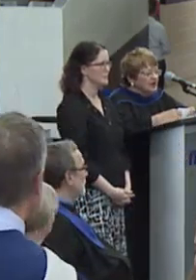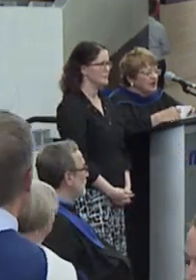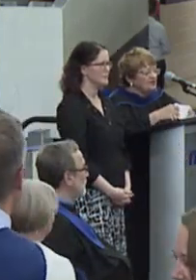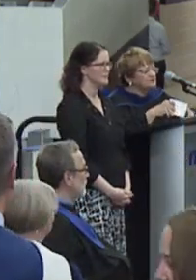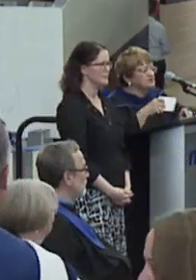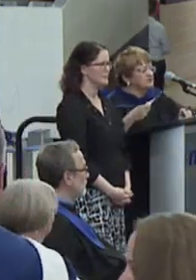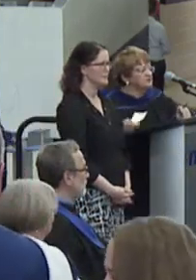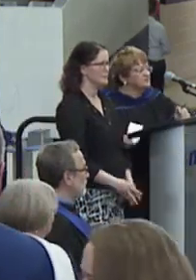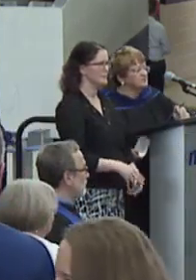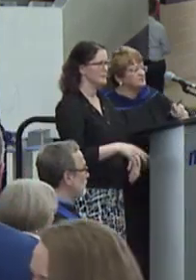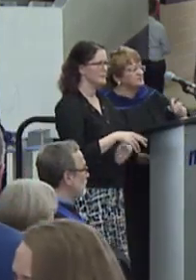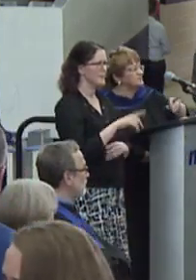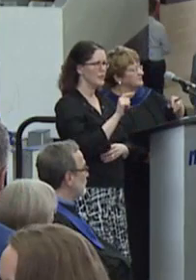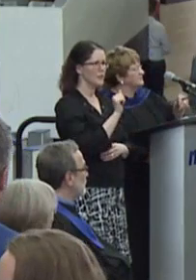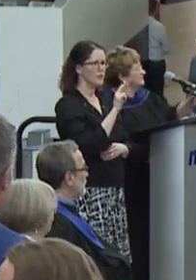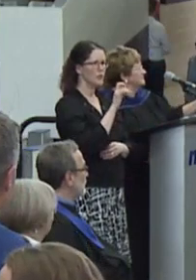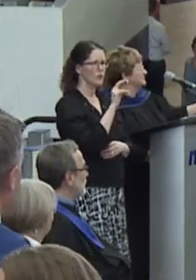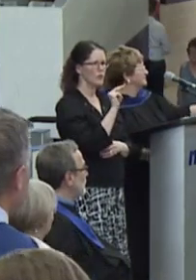Lauren Eisner.